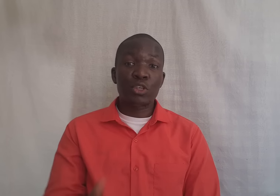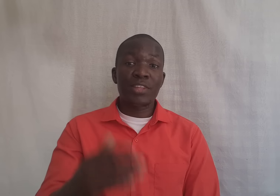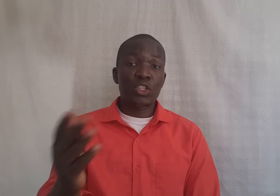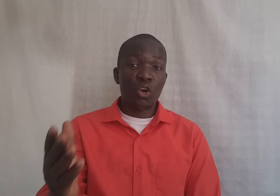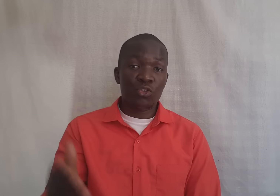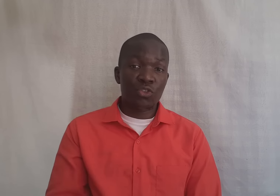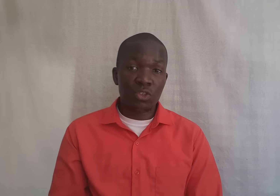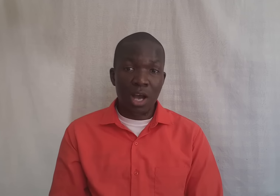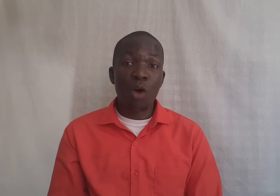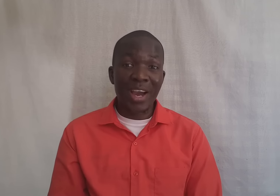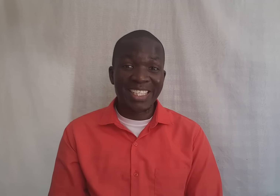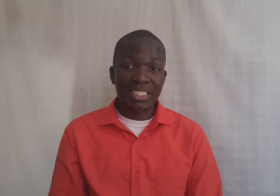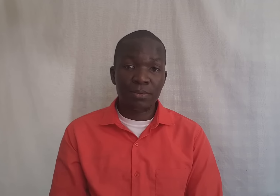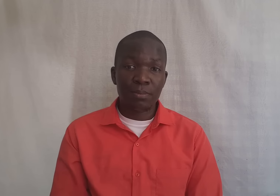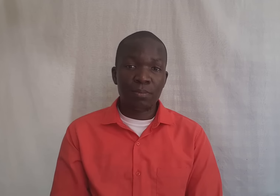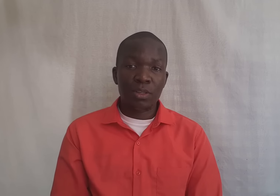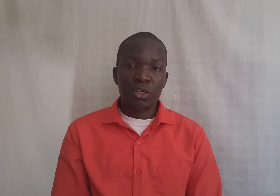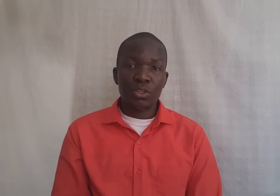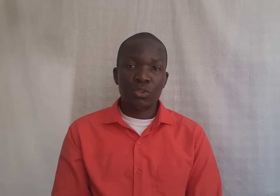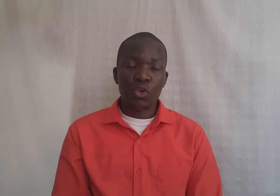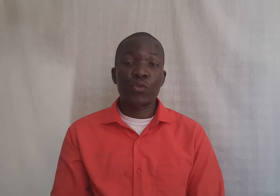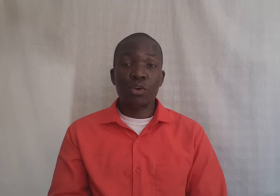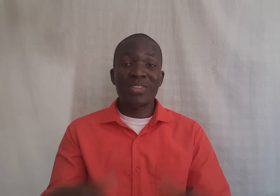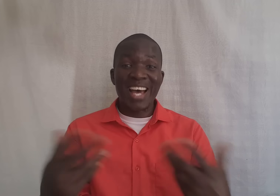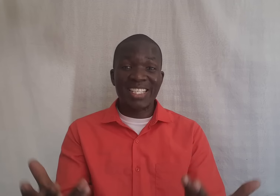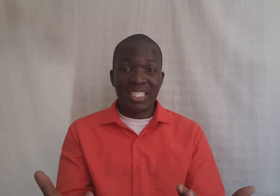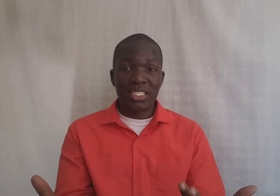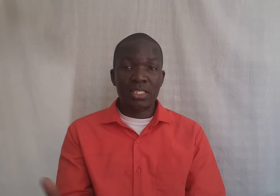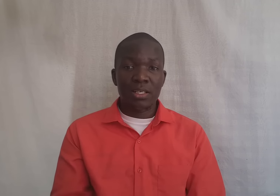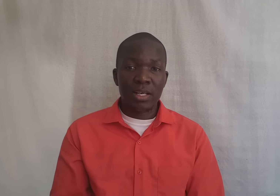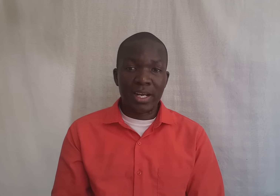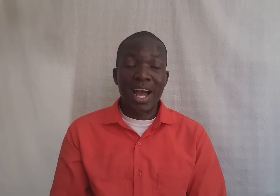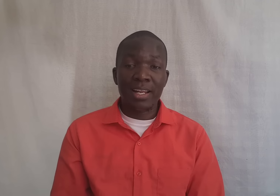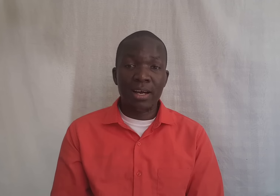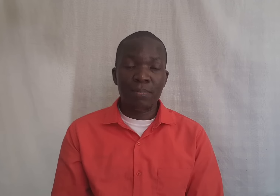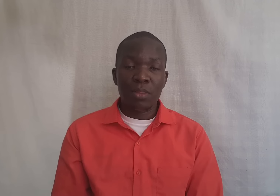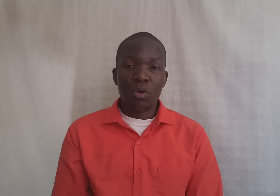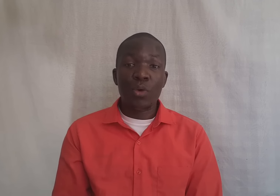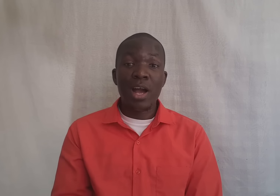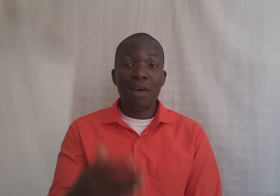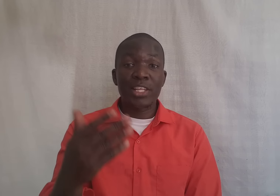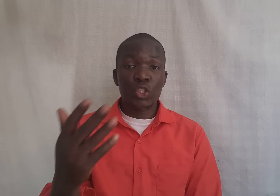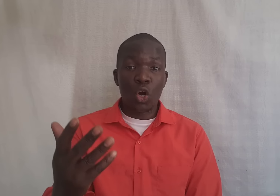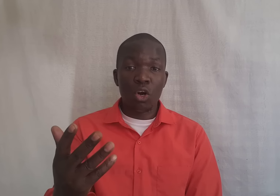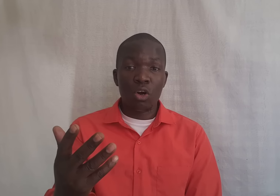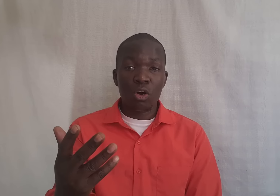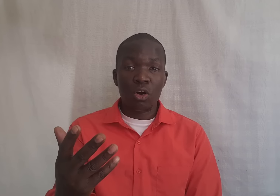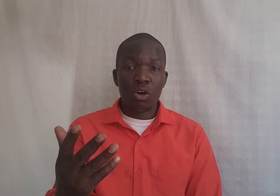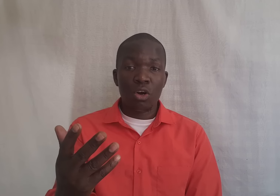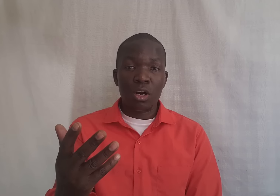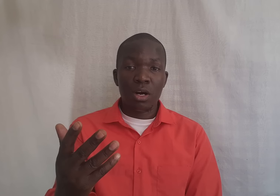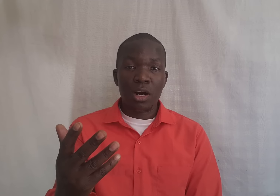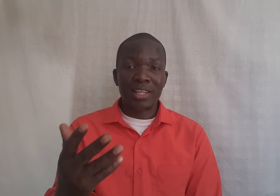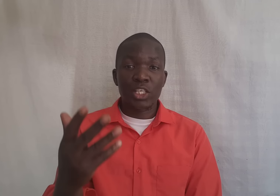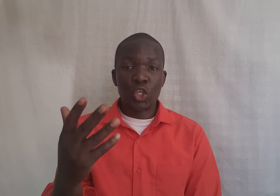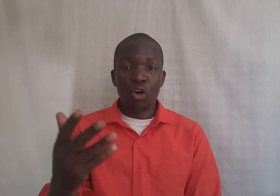of the chalks are white. So from that color, we have the chalk and the